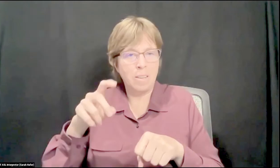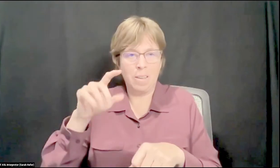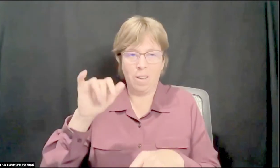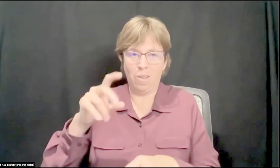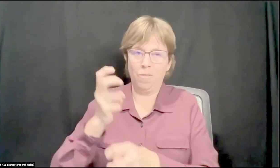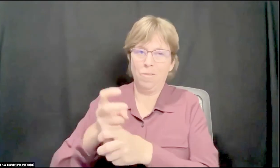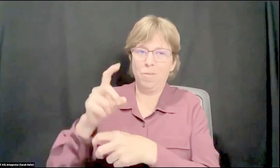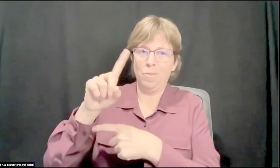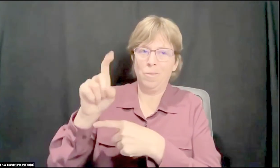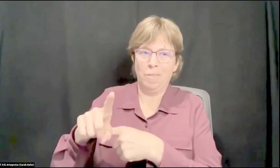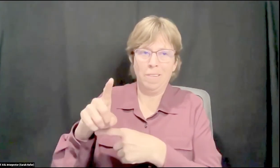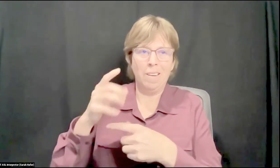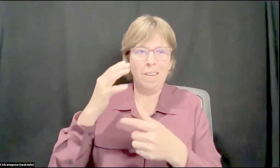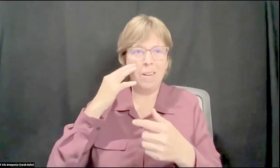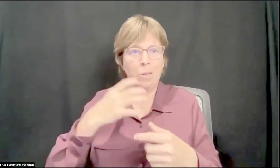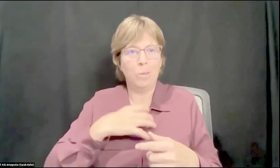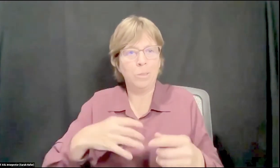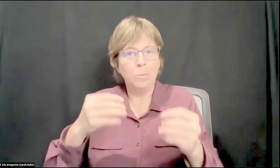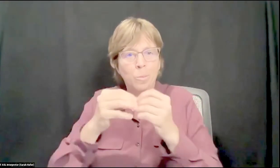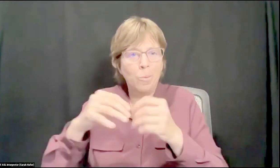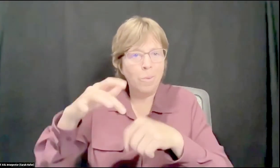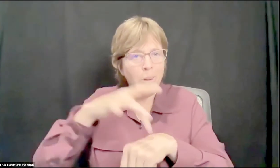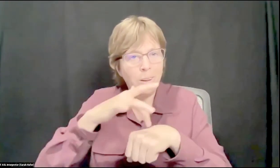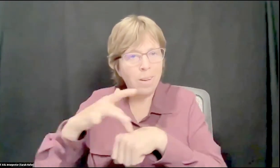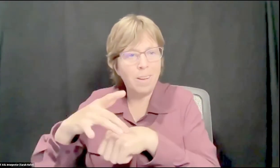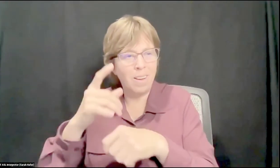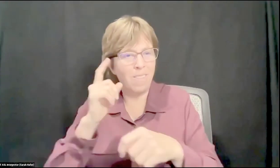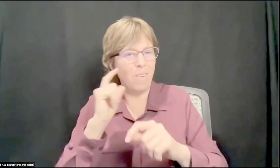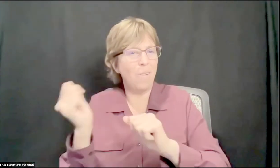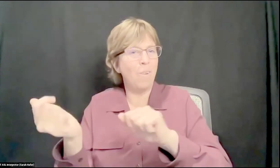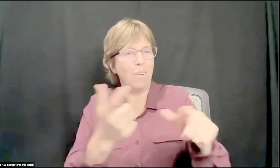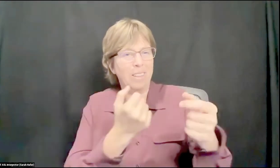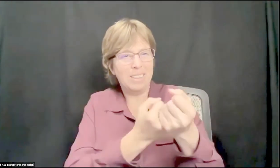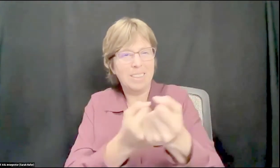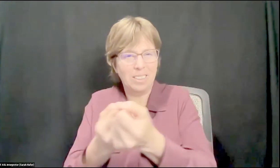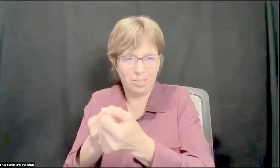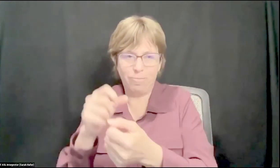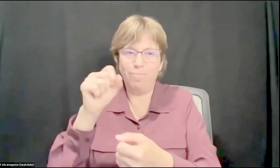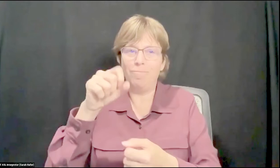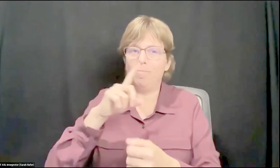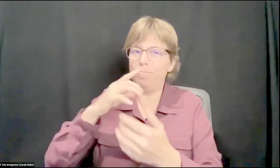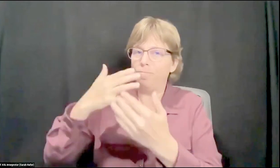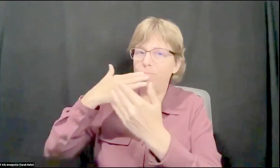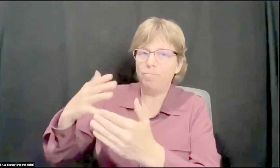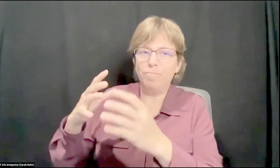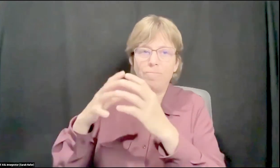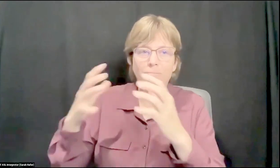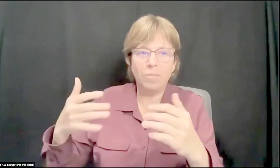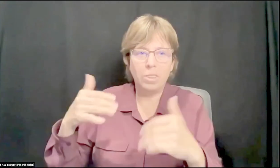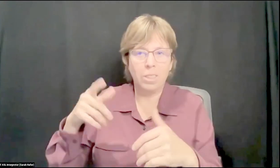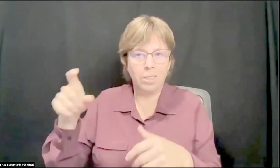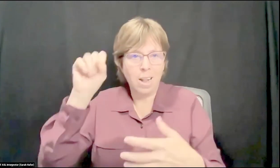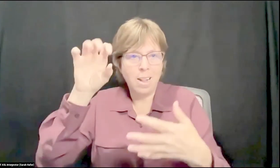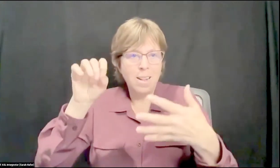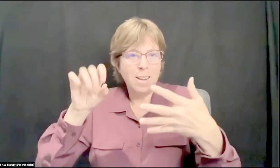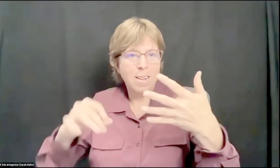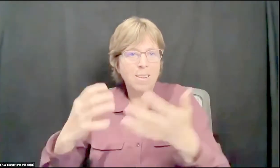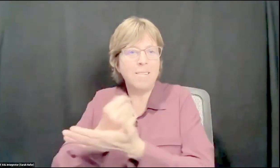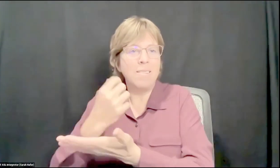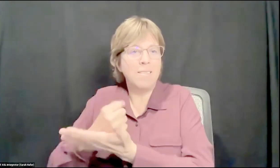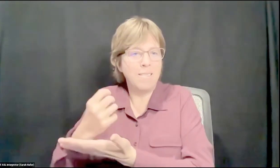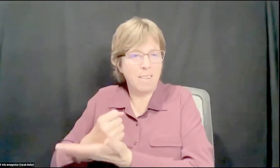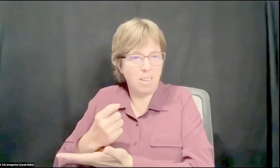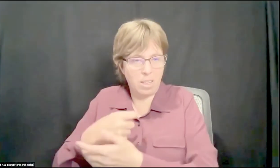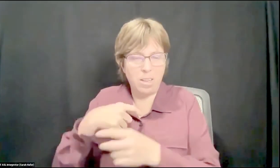support. And just really thank you so much for sharing the different ones that are. Look forward to seeing some of those guides and information come